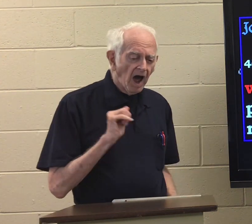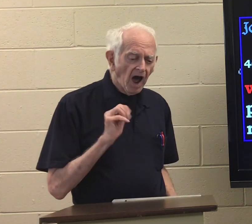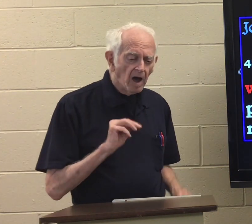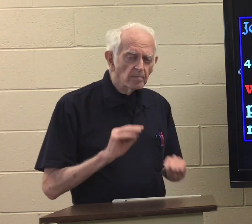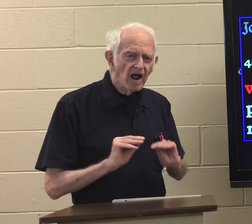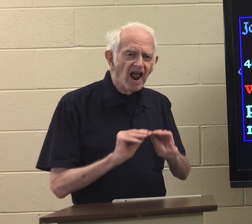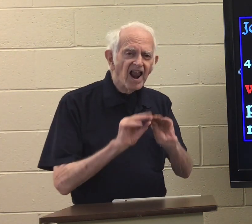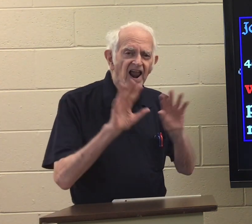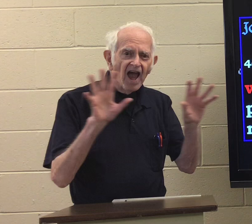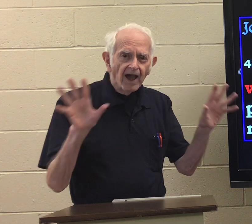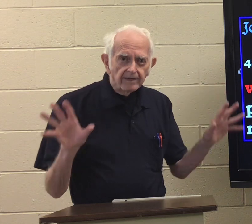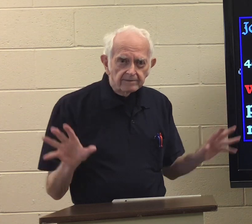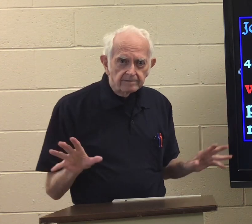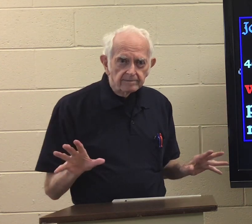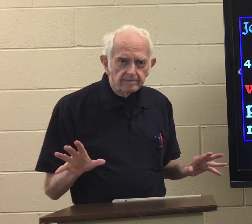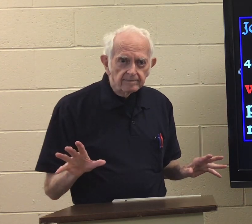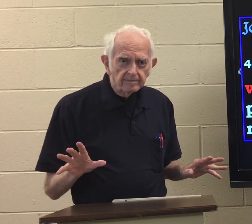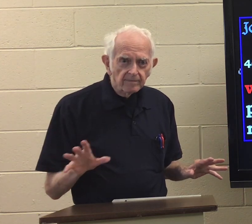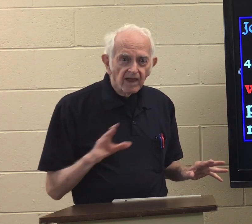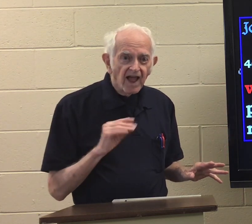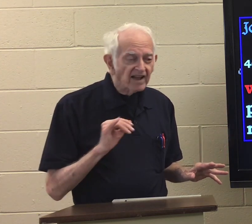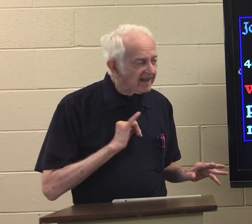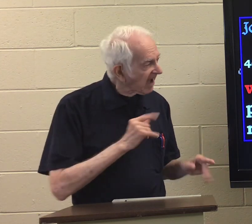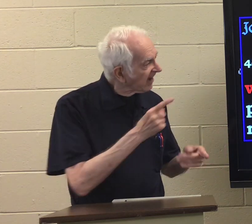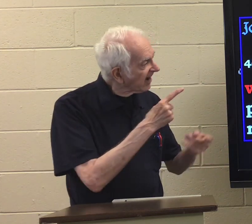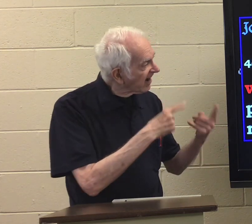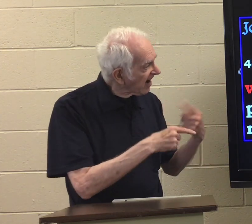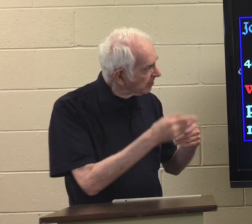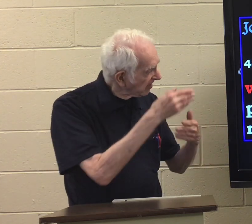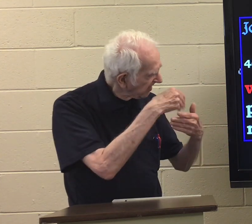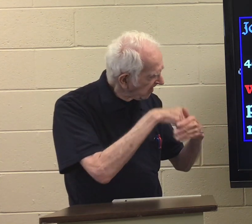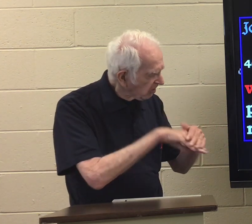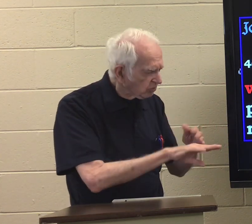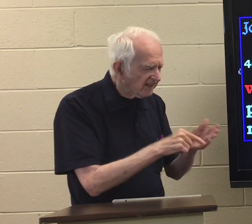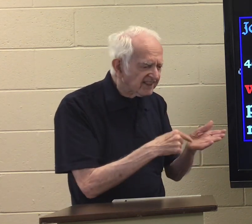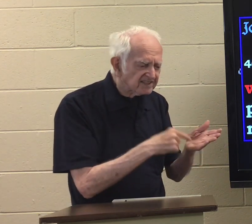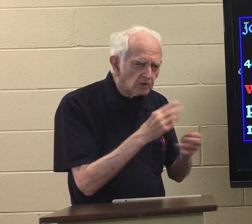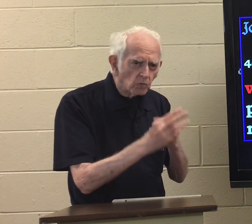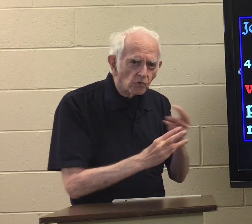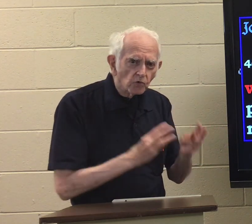I am the light, or I am light. And I came into this world.